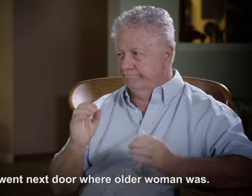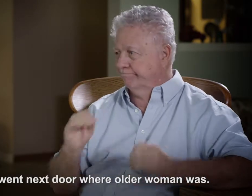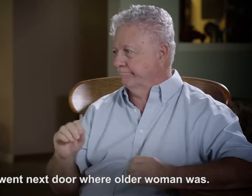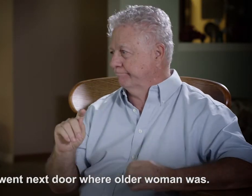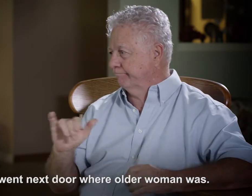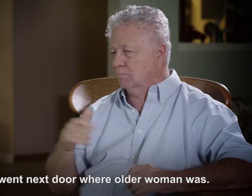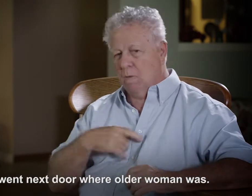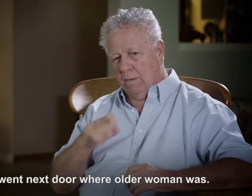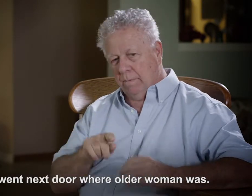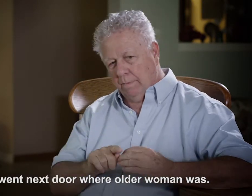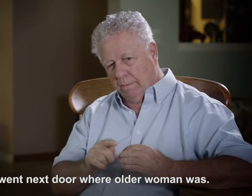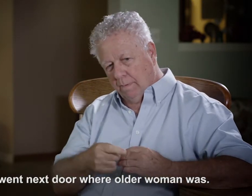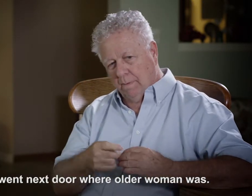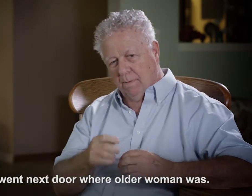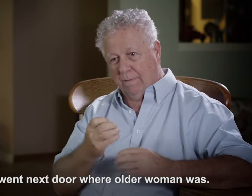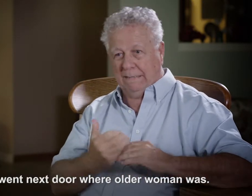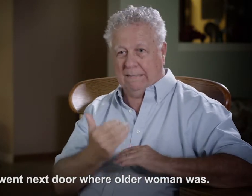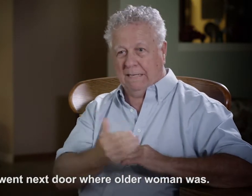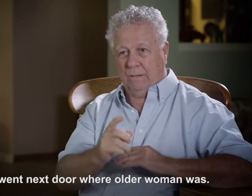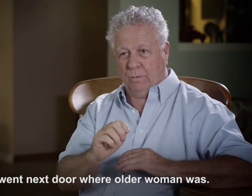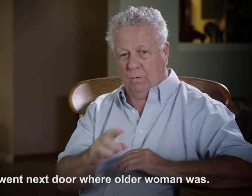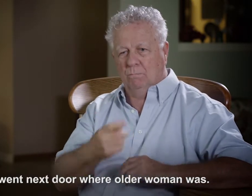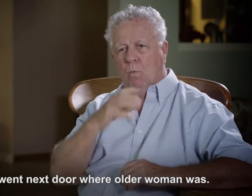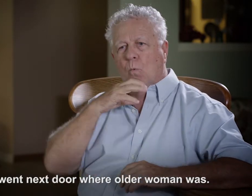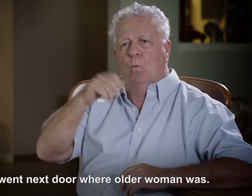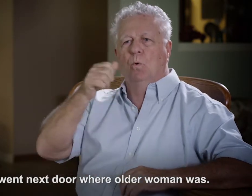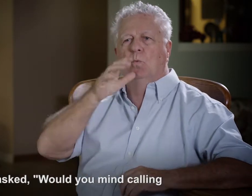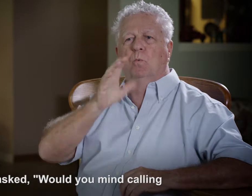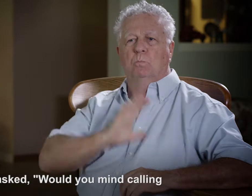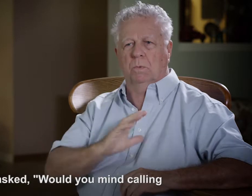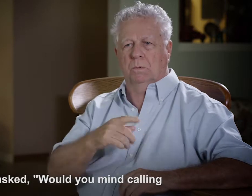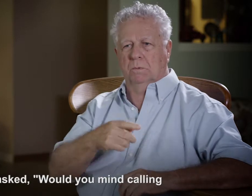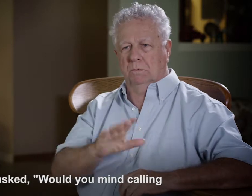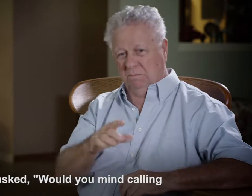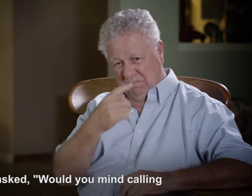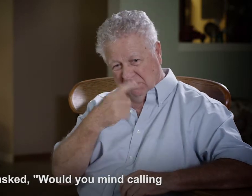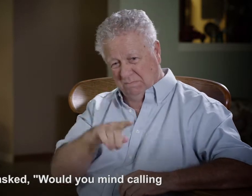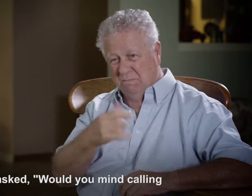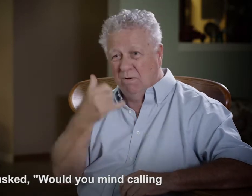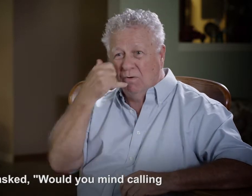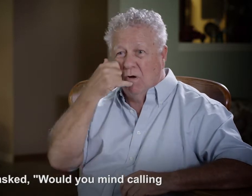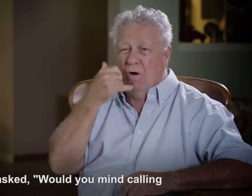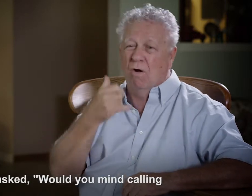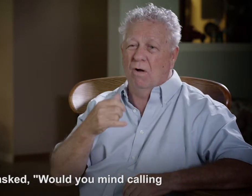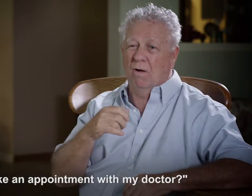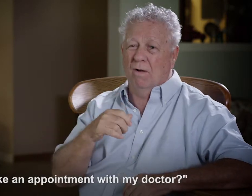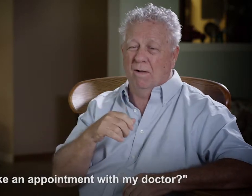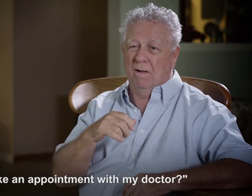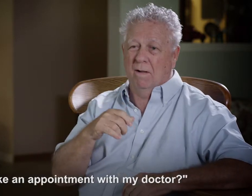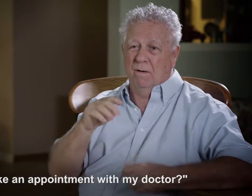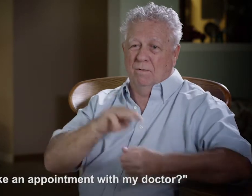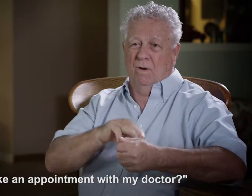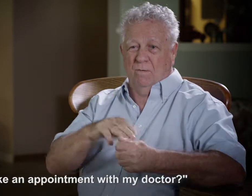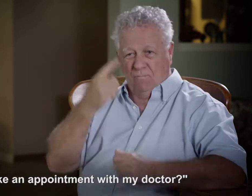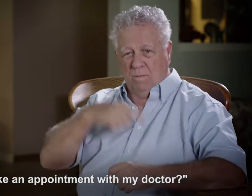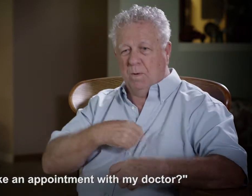No TTY. I went next door, where an older woman was. I asked, Would you mind calling to make an appointment with my doctor?